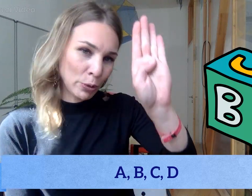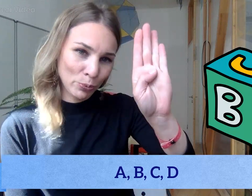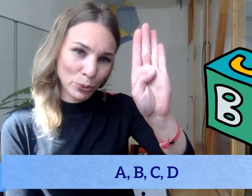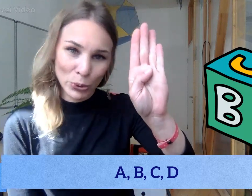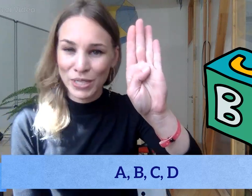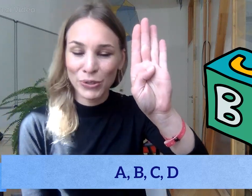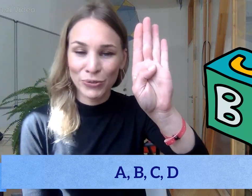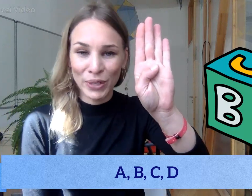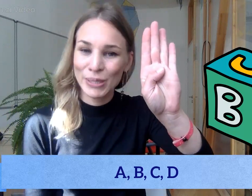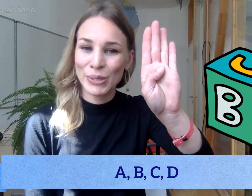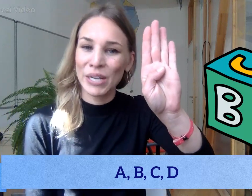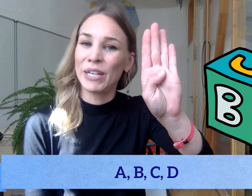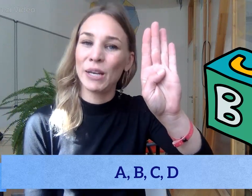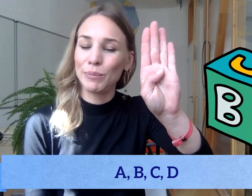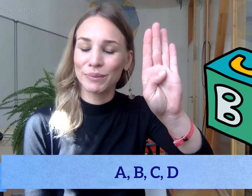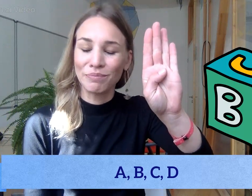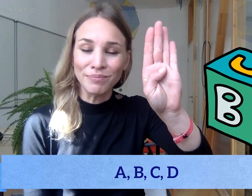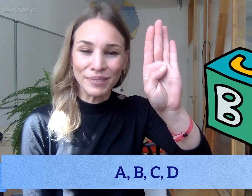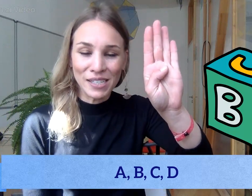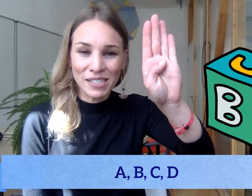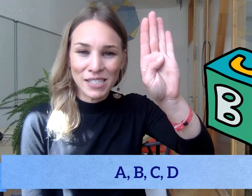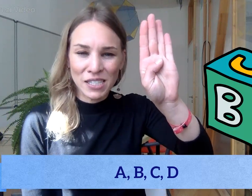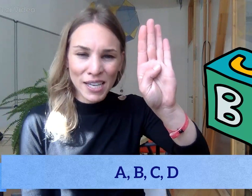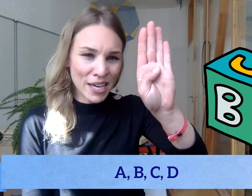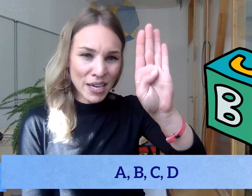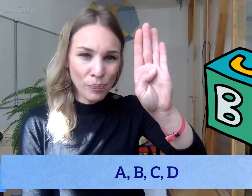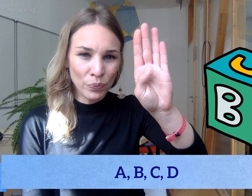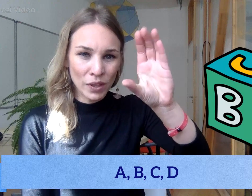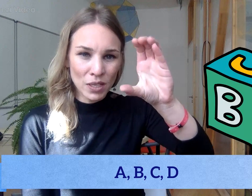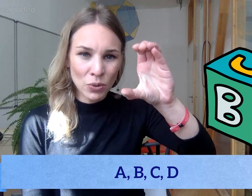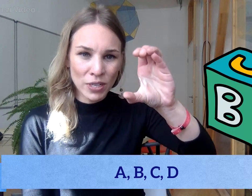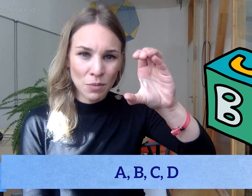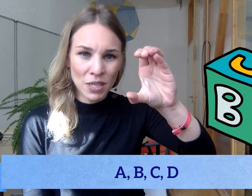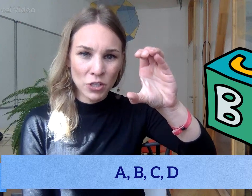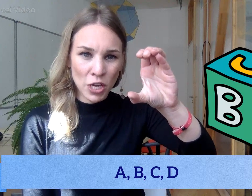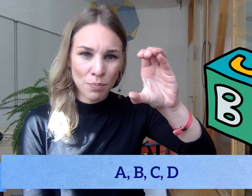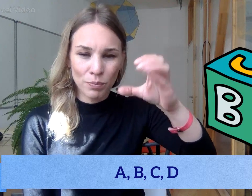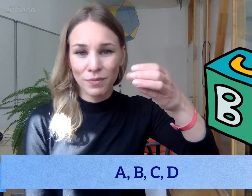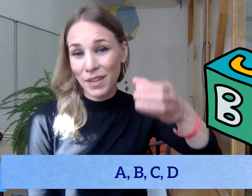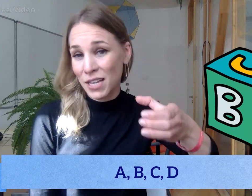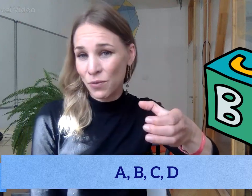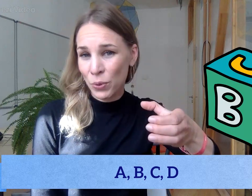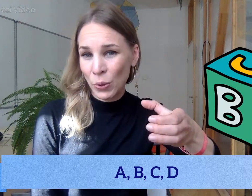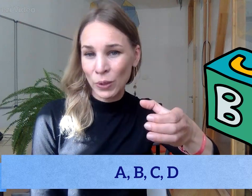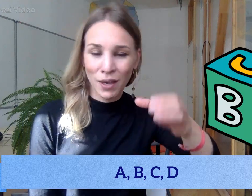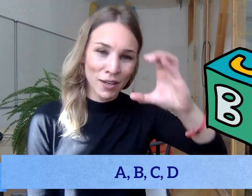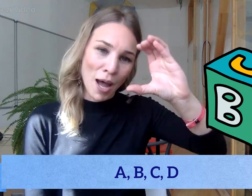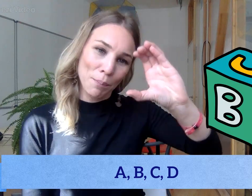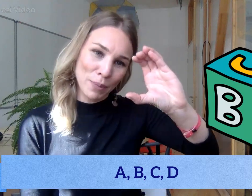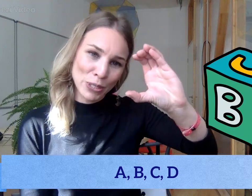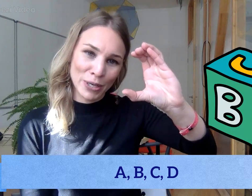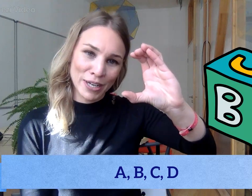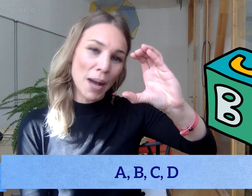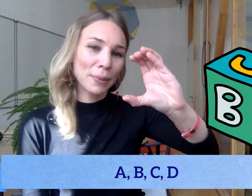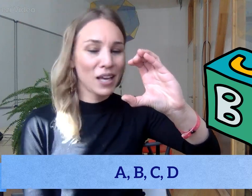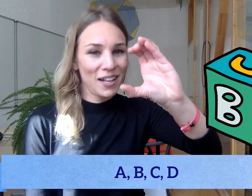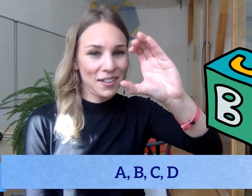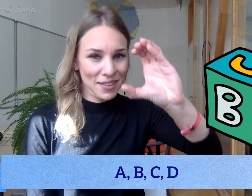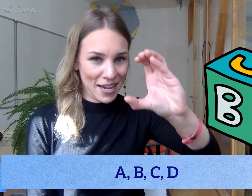with the rest of your fingers straight up. C is going to be the shape as if you were holding a cup but turn it up. That's